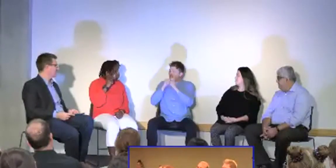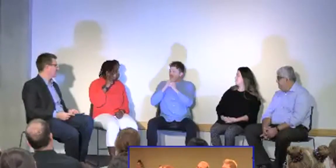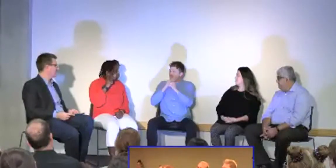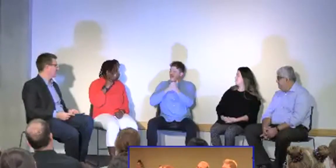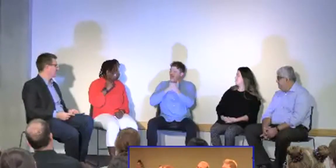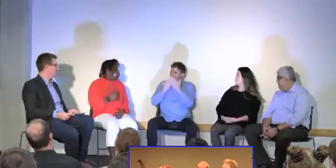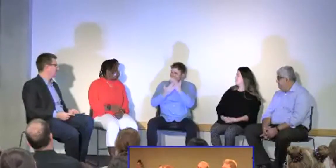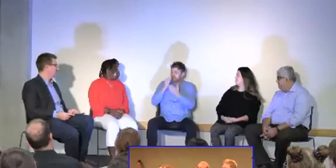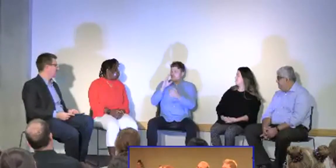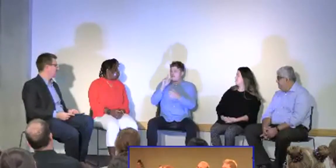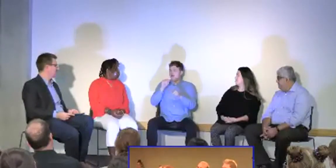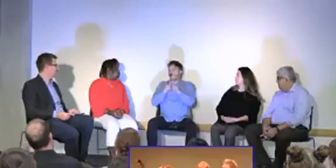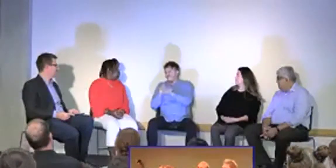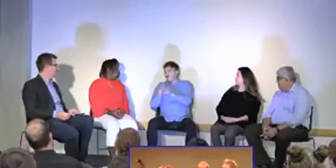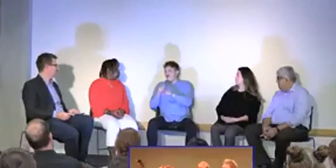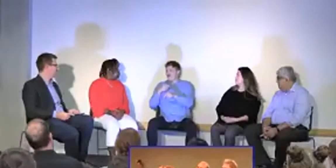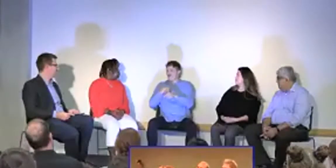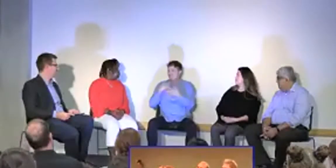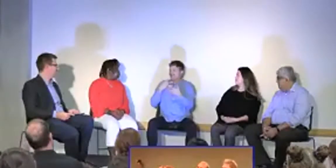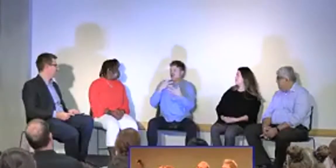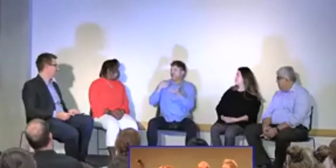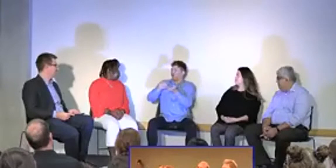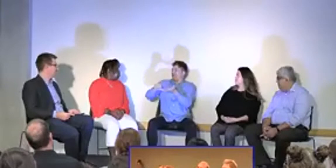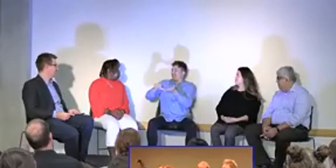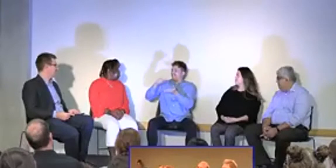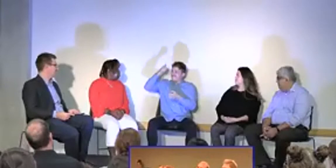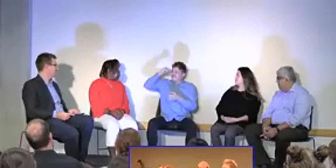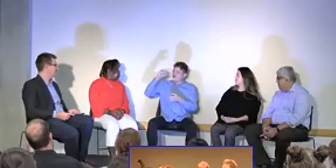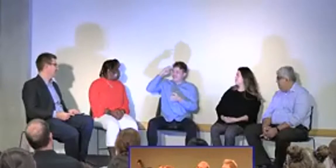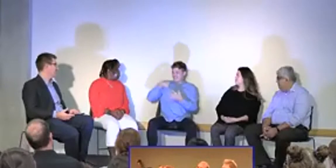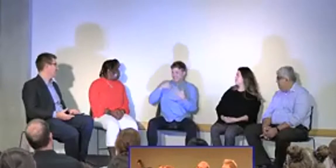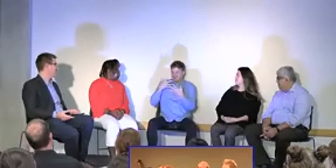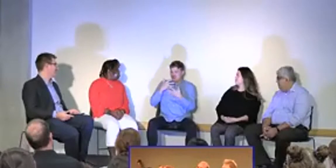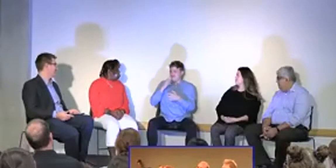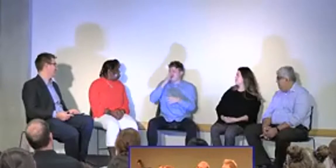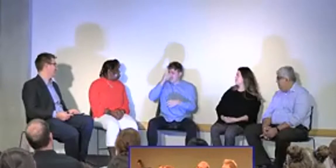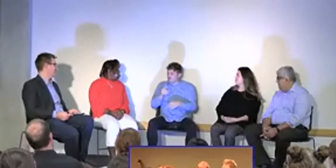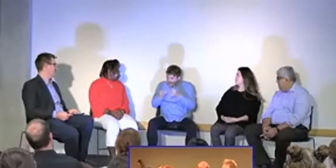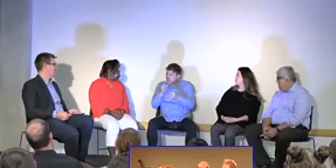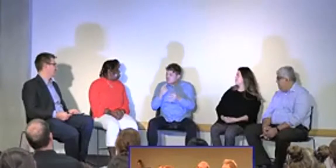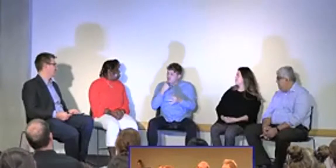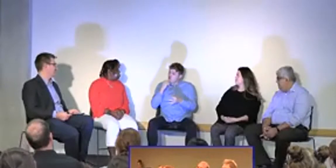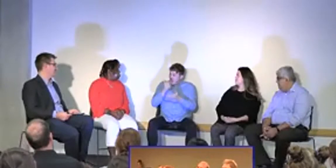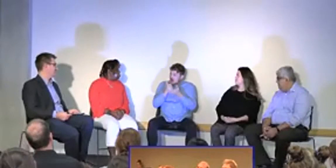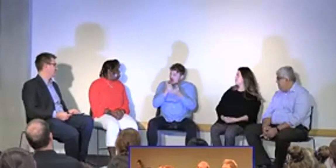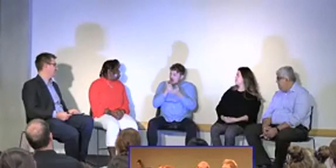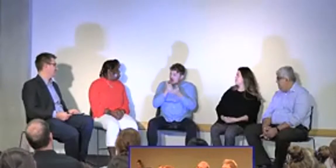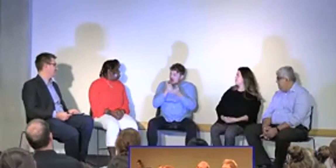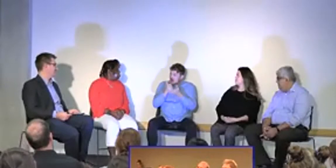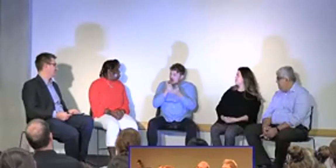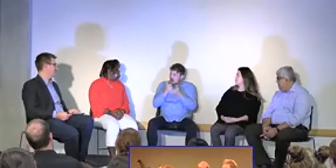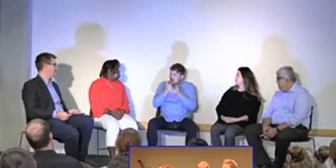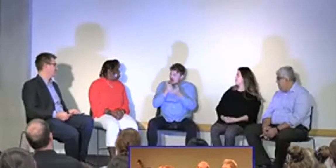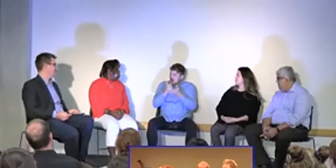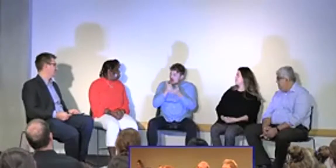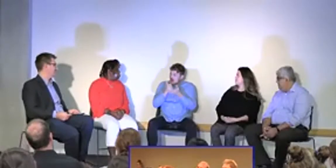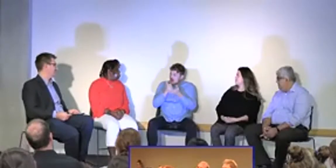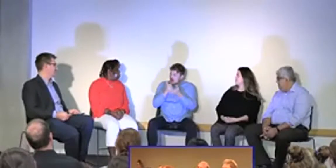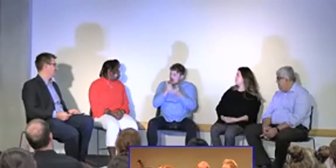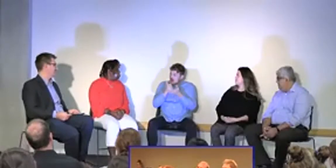For me, I love being able to communicate in a visual way. When I was young, my parents asked, "Are you interested in